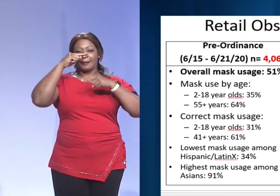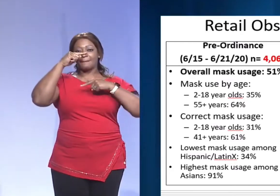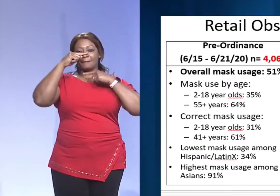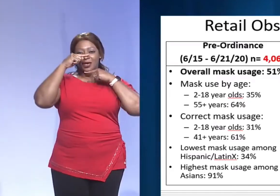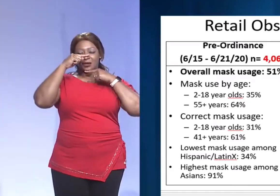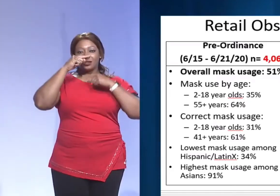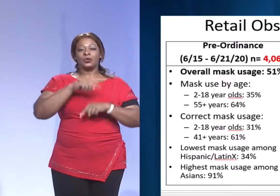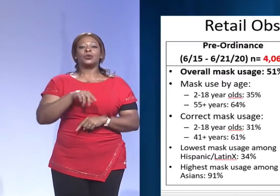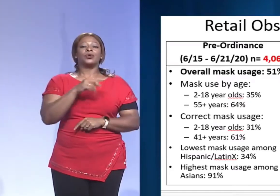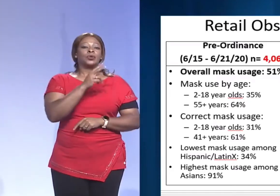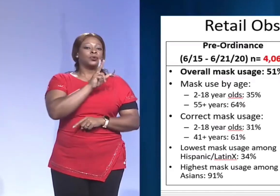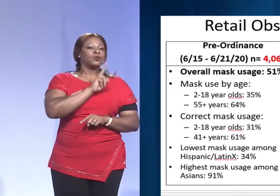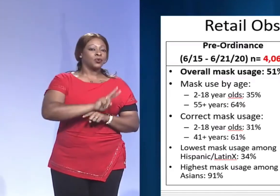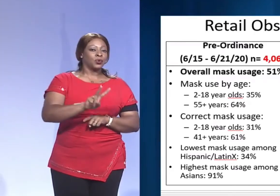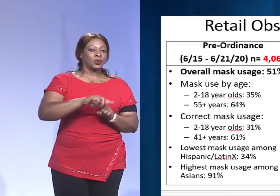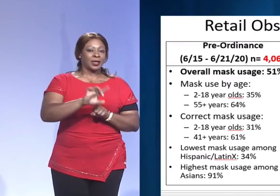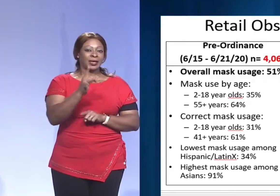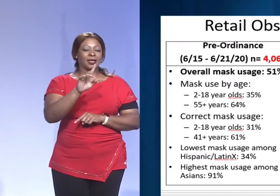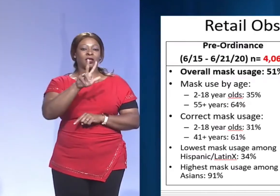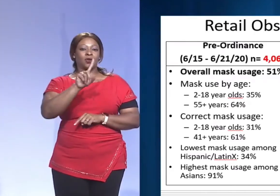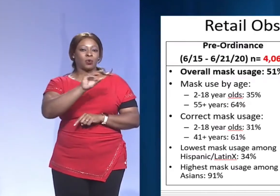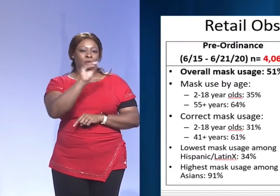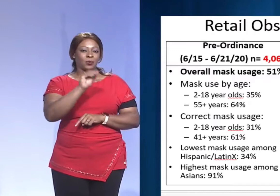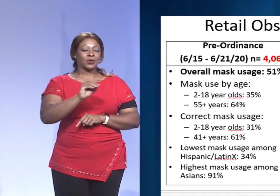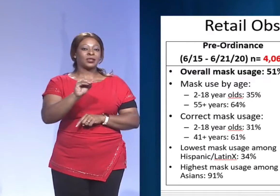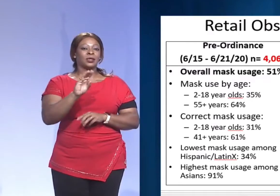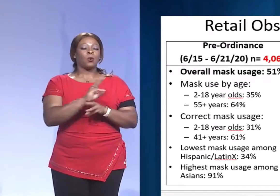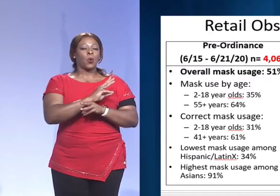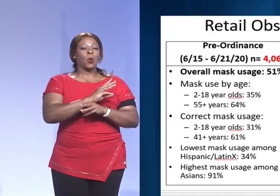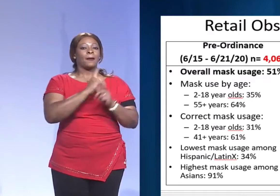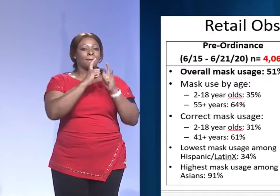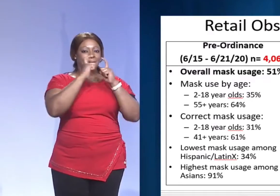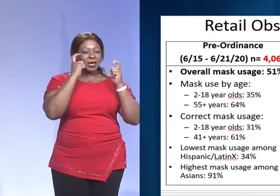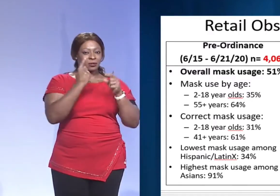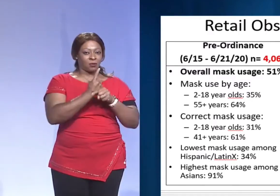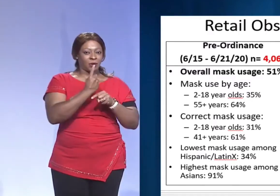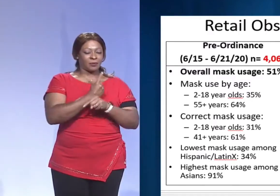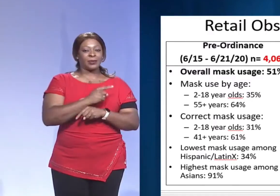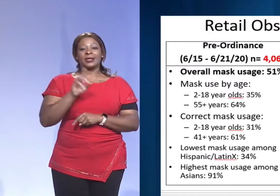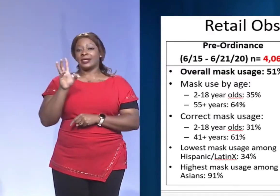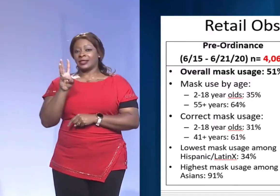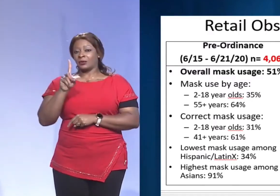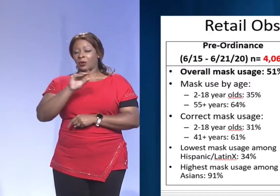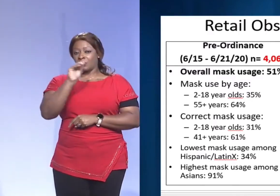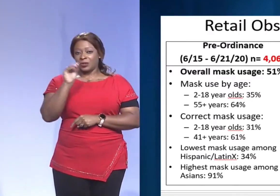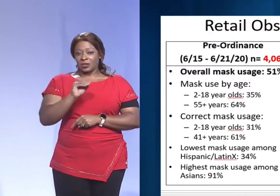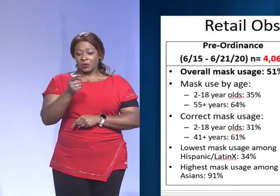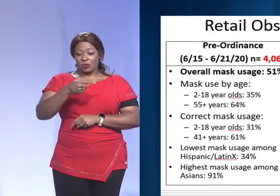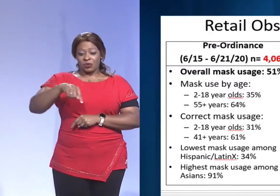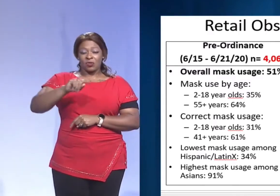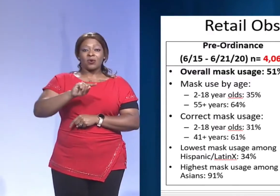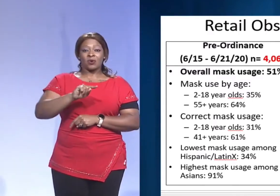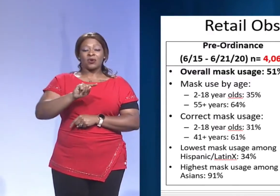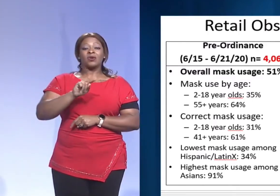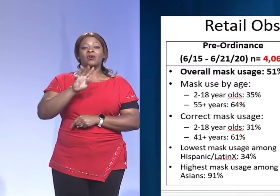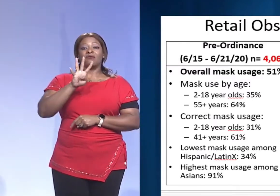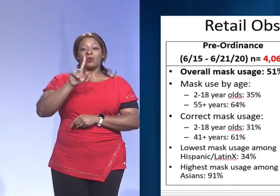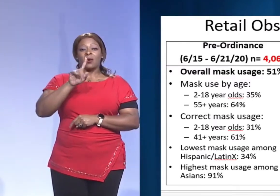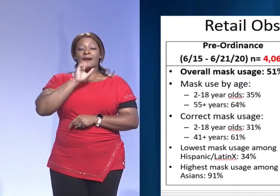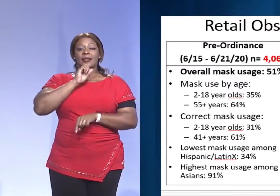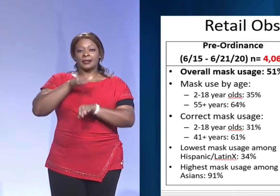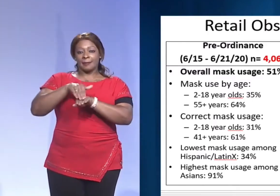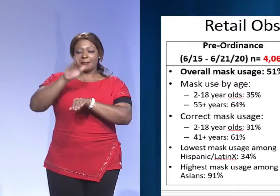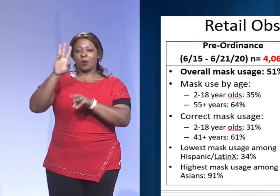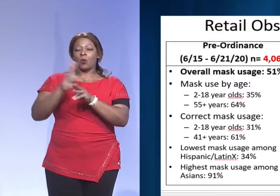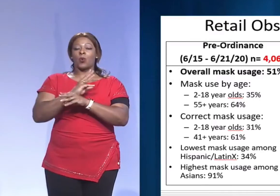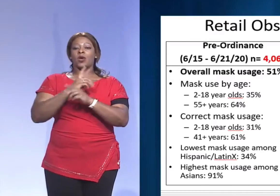to 18-year-olds, only 31% wore their mask correctly, and 61% of those 41 years and older wore